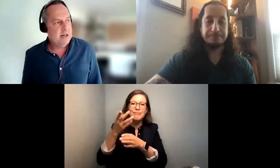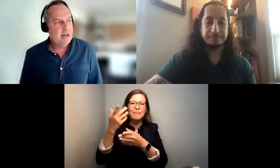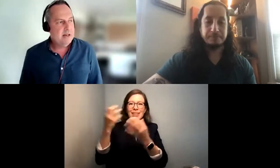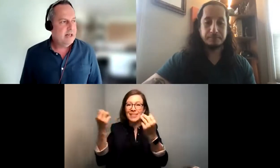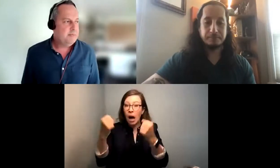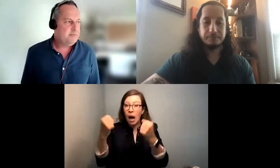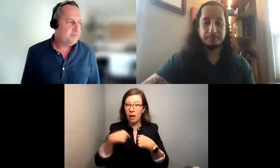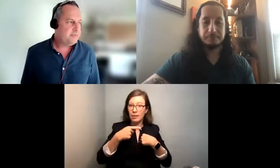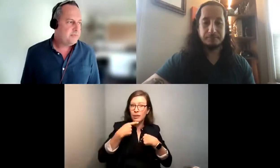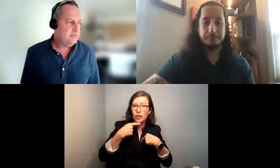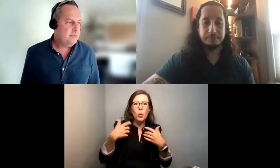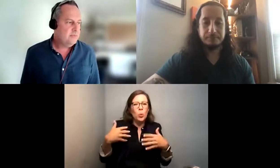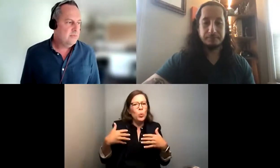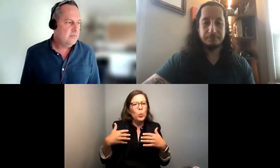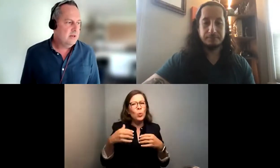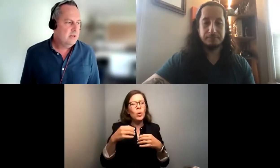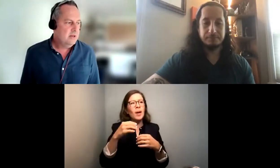we are